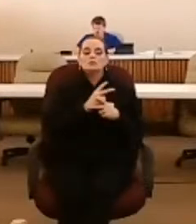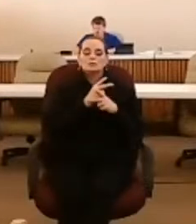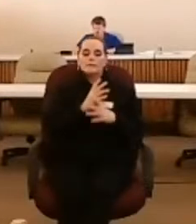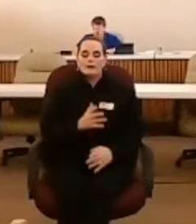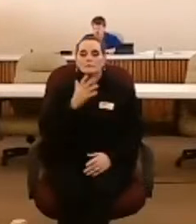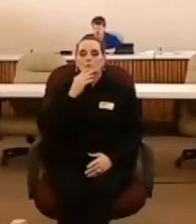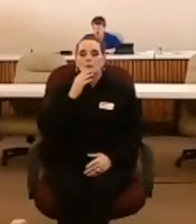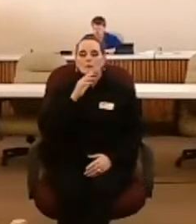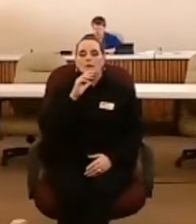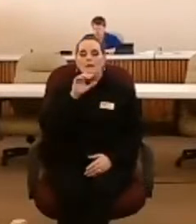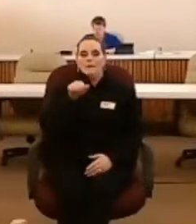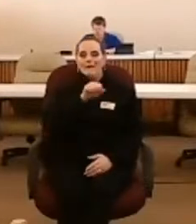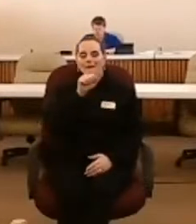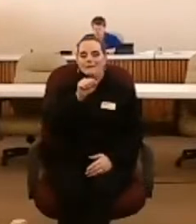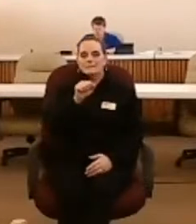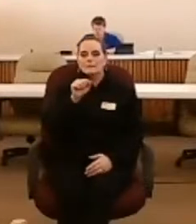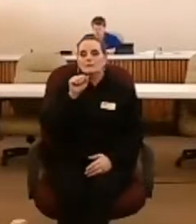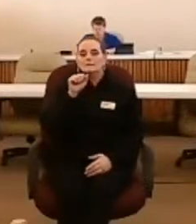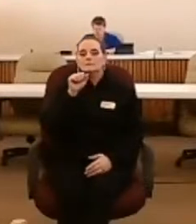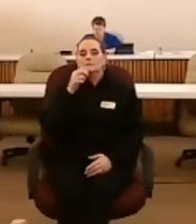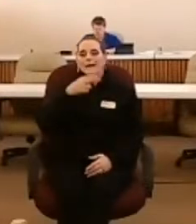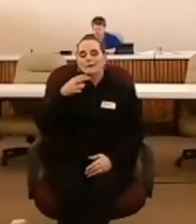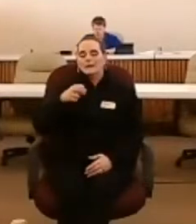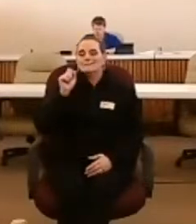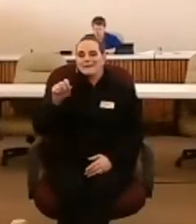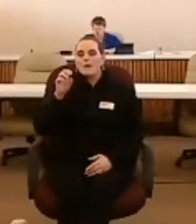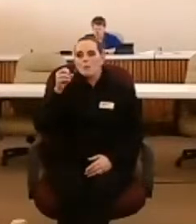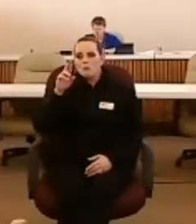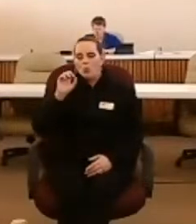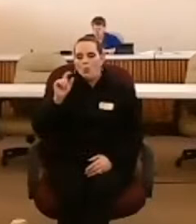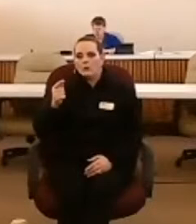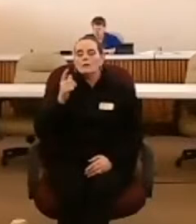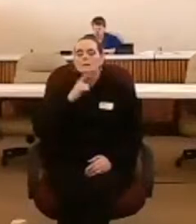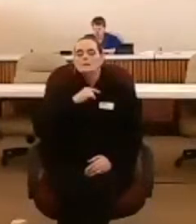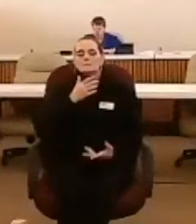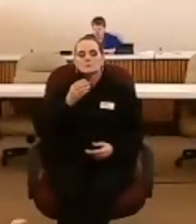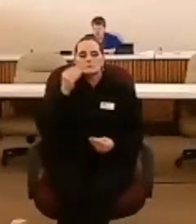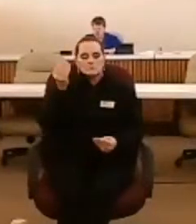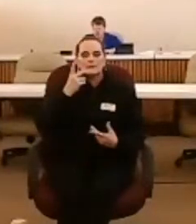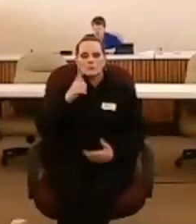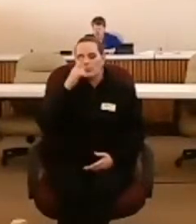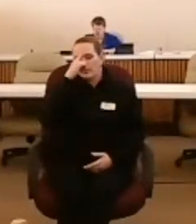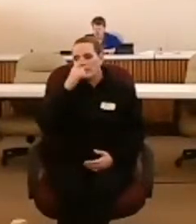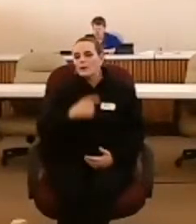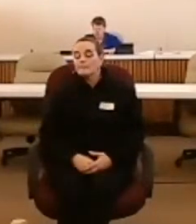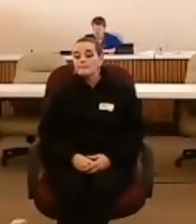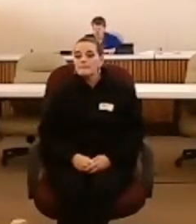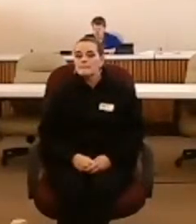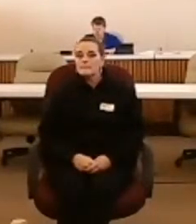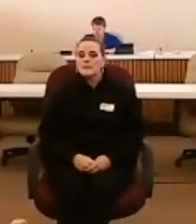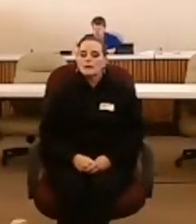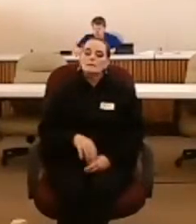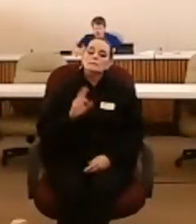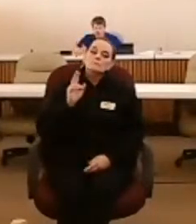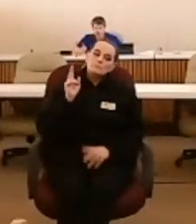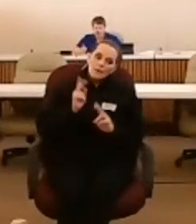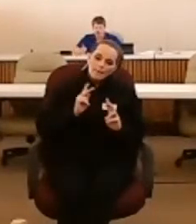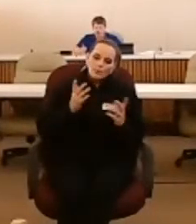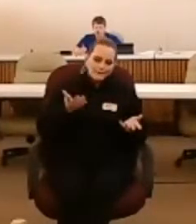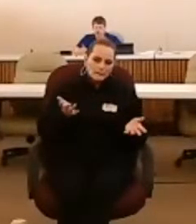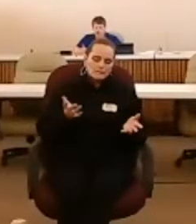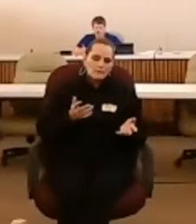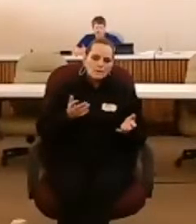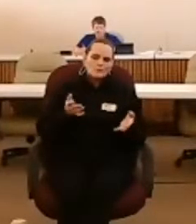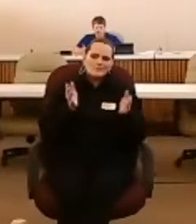supervisor@henrietta.org, and just let us know what you think about for your street. But yeah, if you know, the people who are here can check